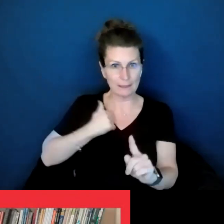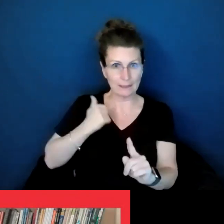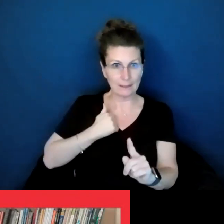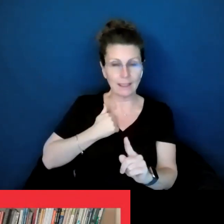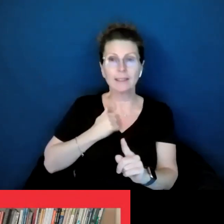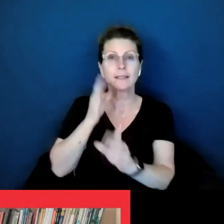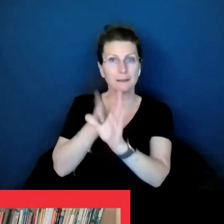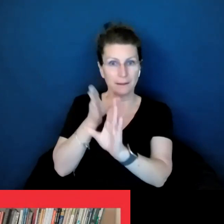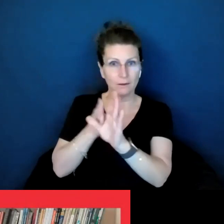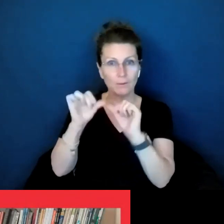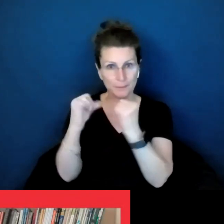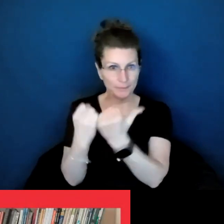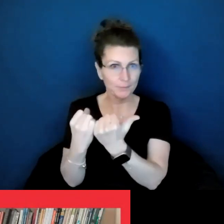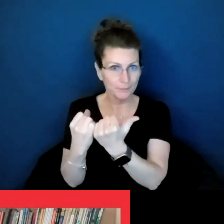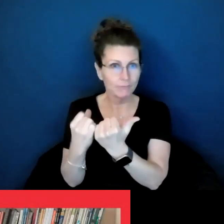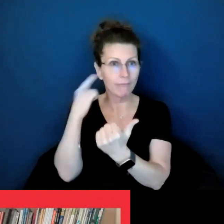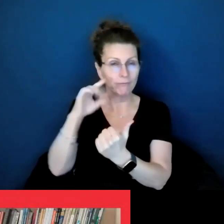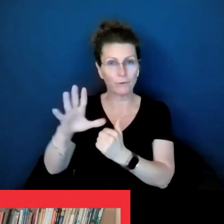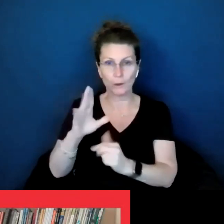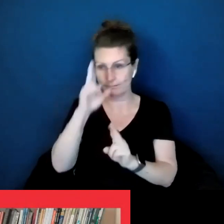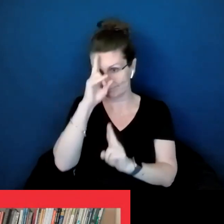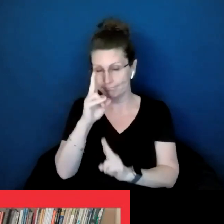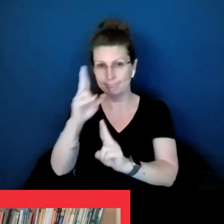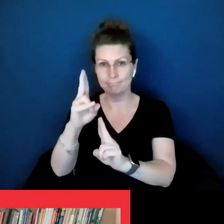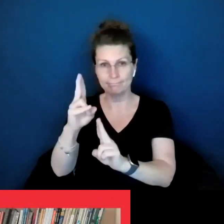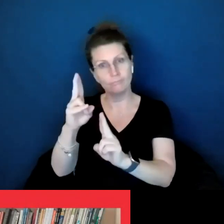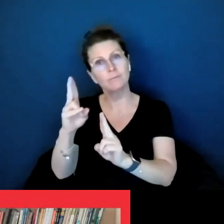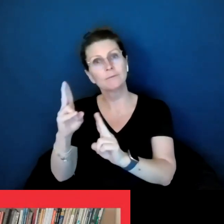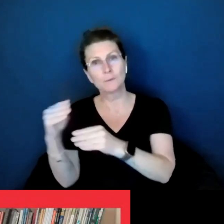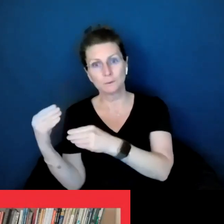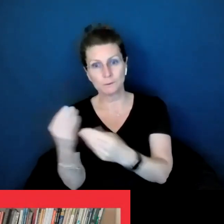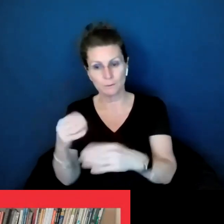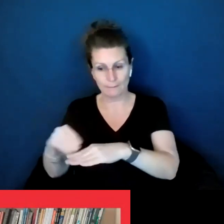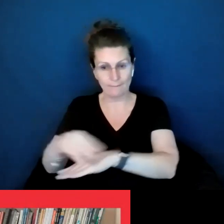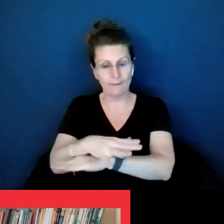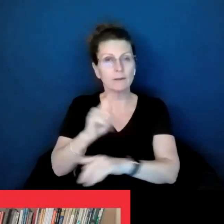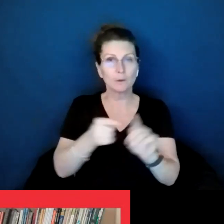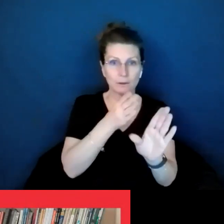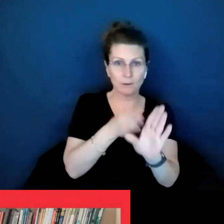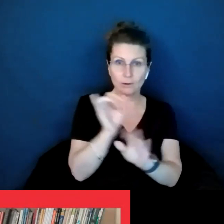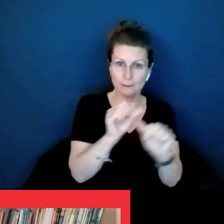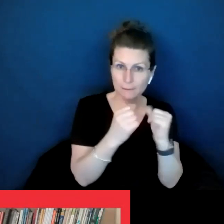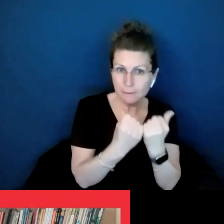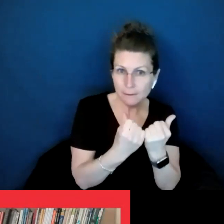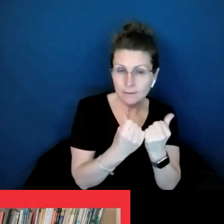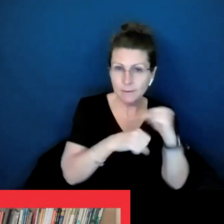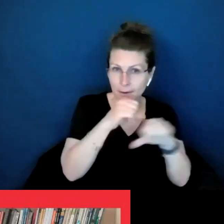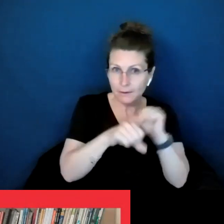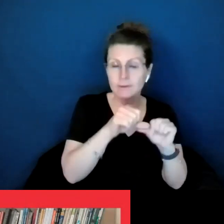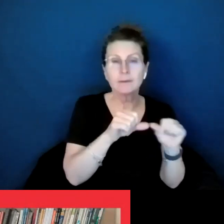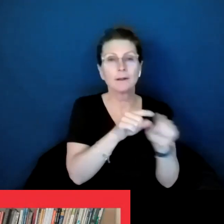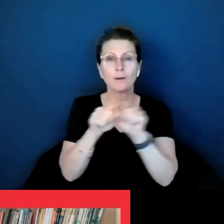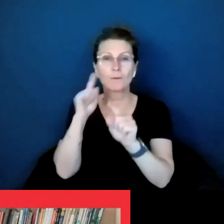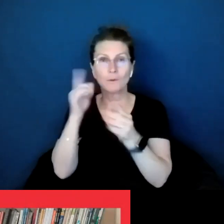Psychological Association for distinguished contributions to both psychology as a science and public or community